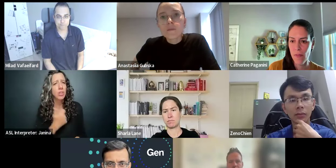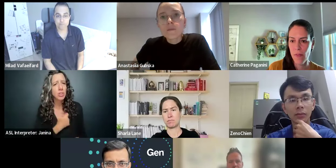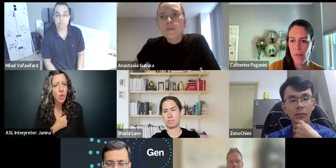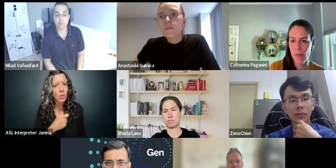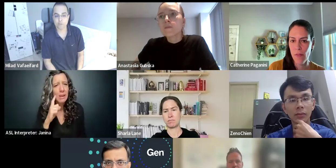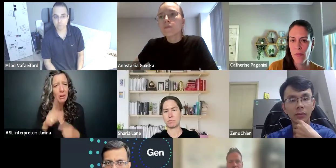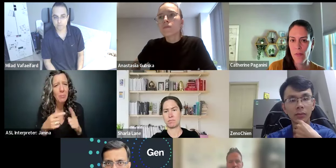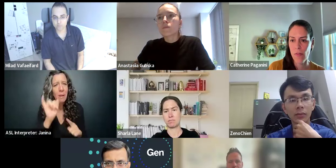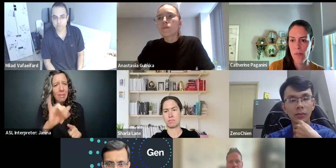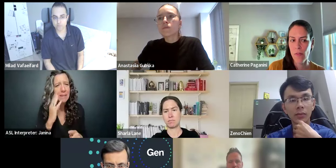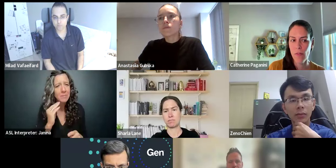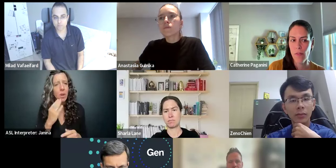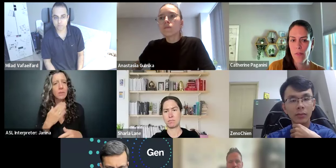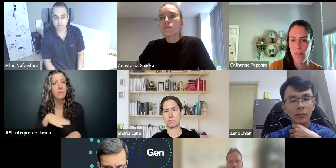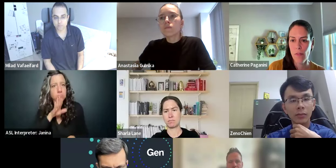about your experience.